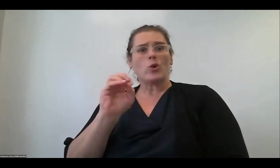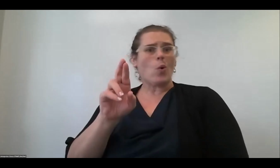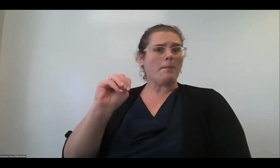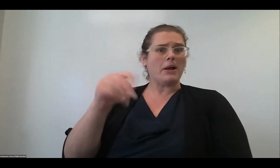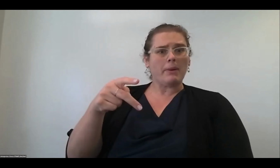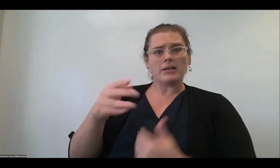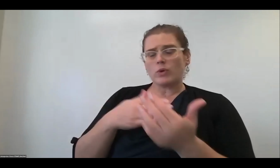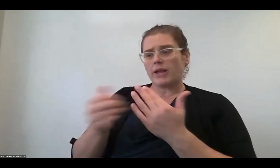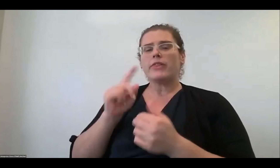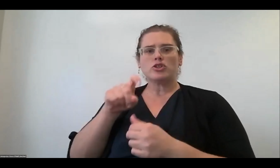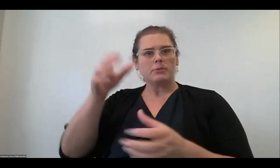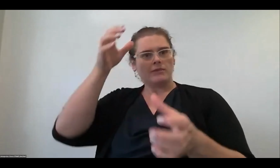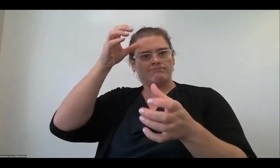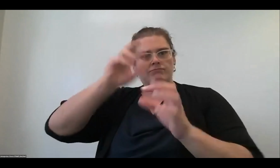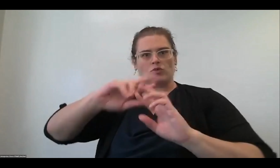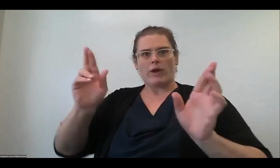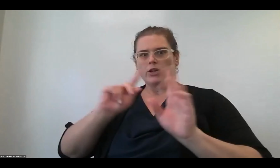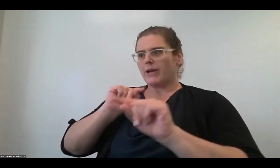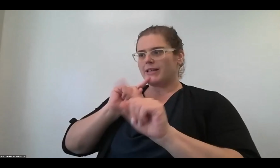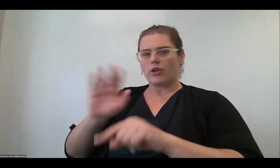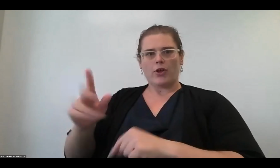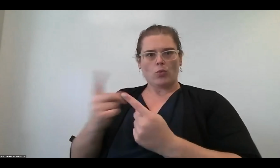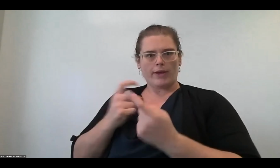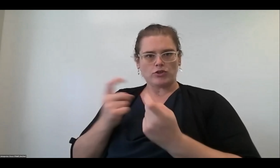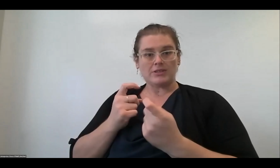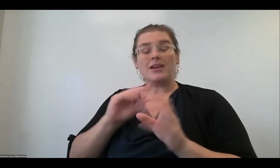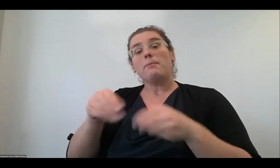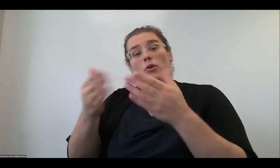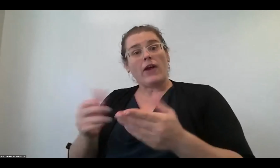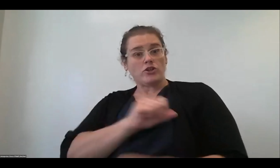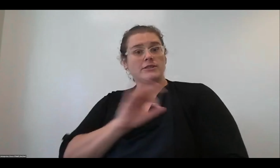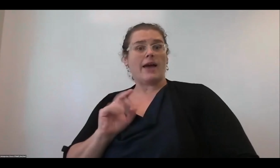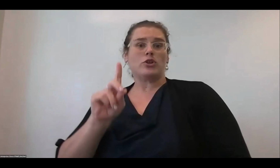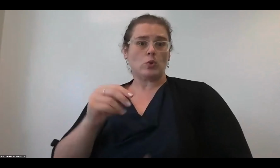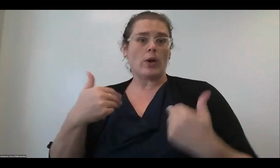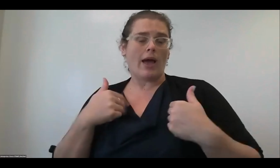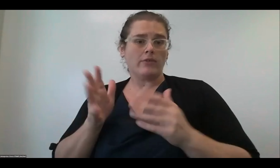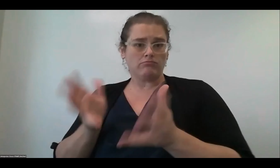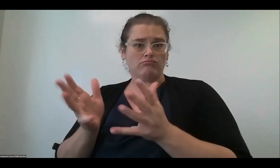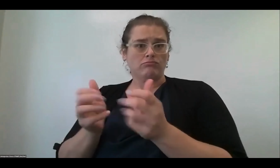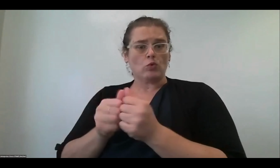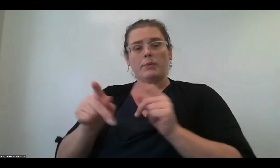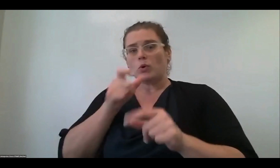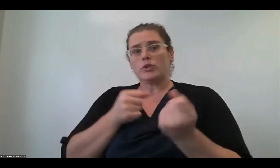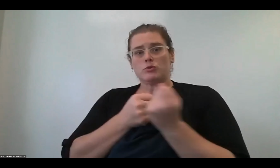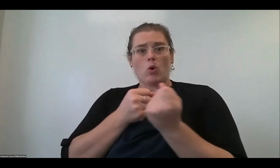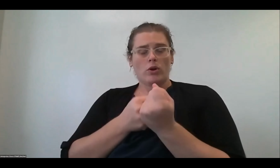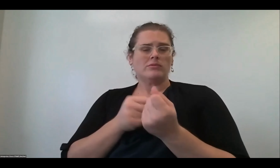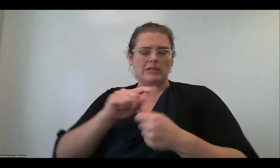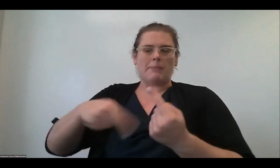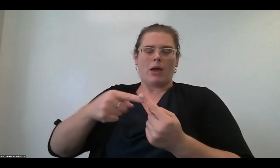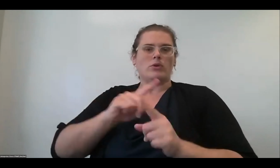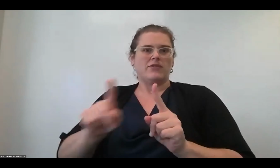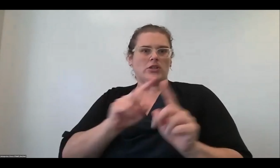And you know, provider staffs, they do have those conversations with people they support and making sure that they keep their